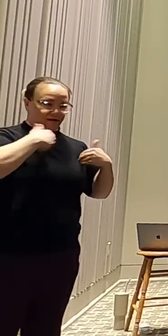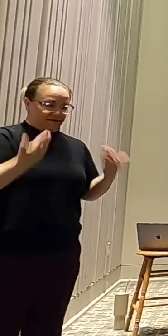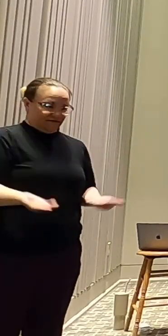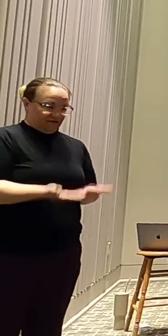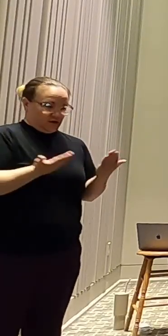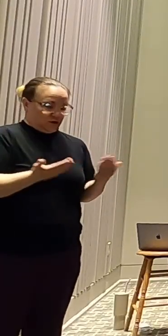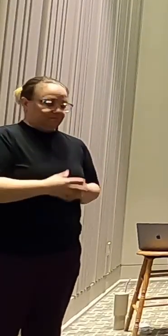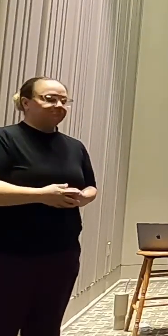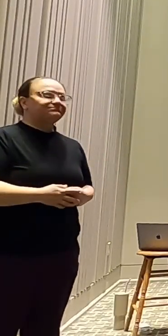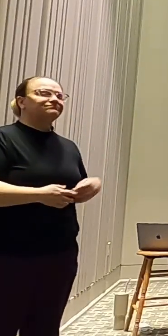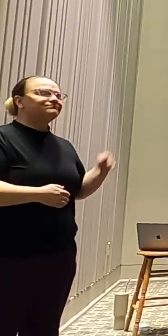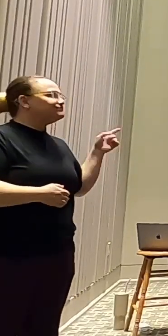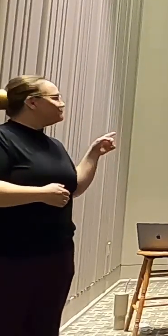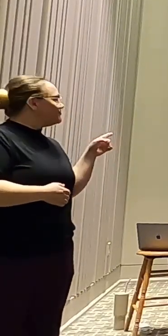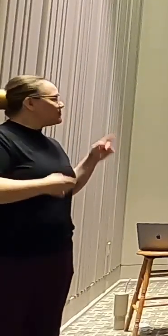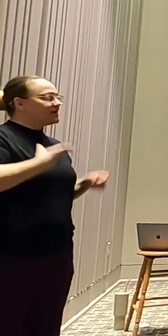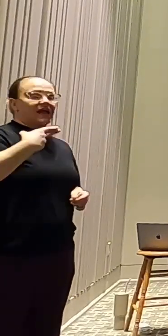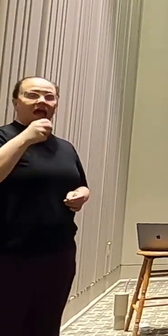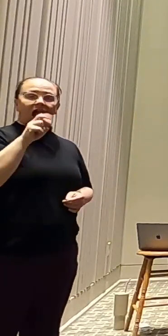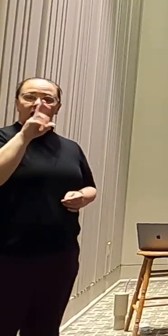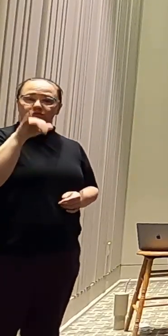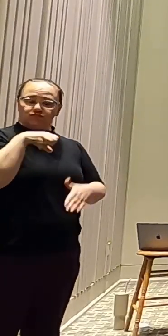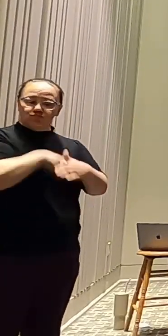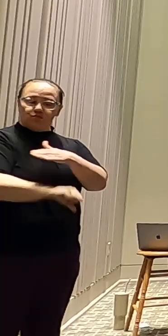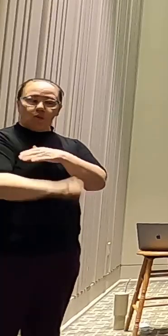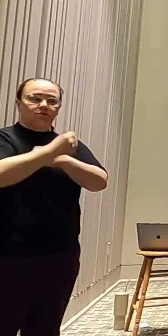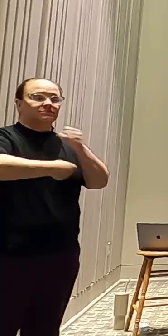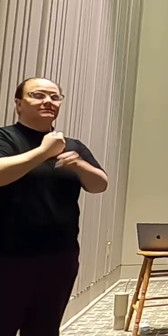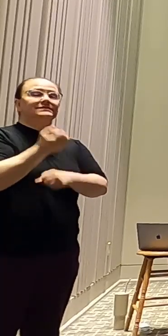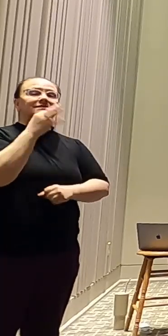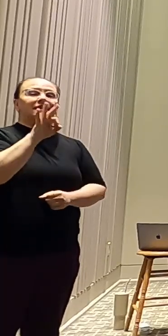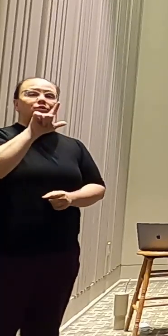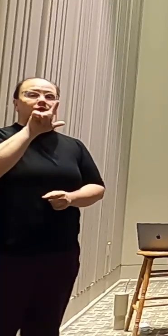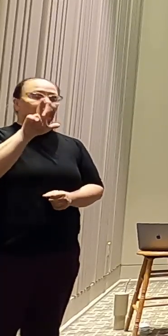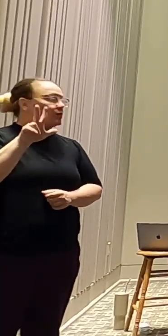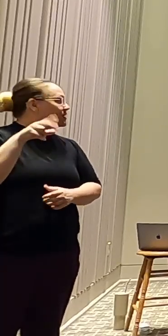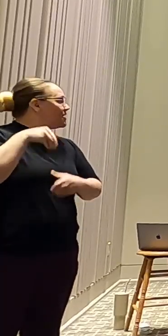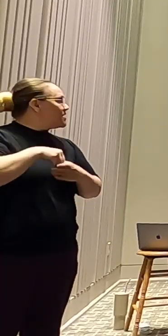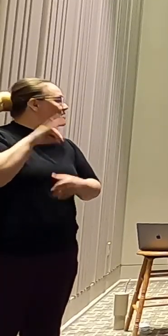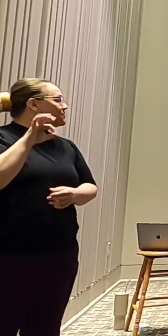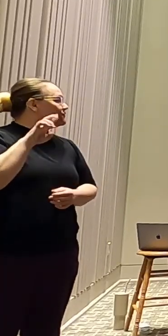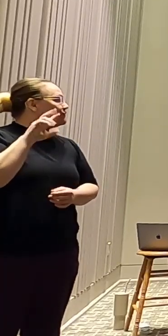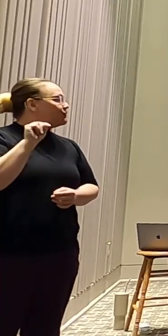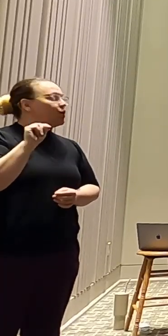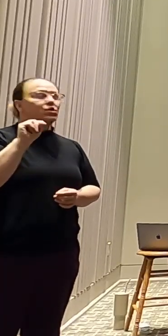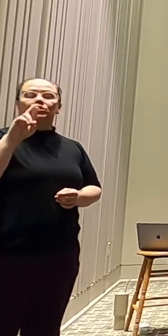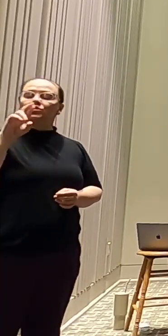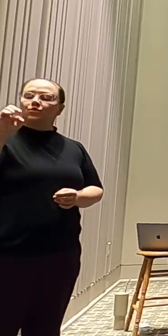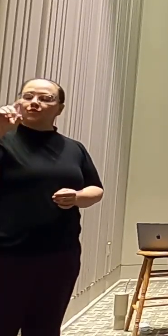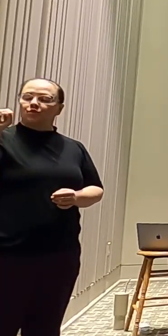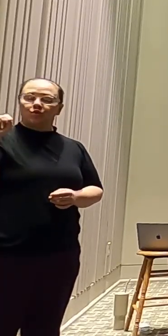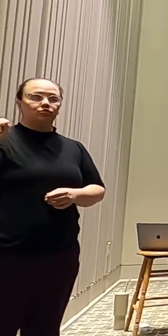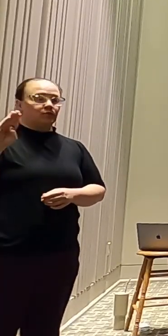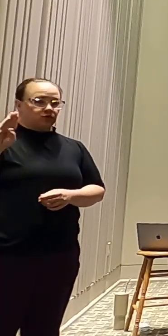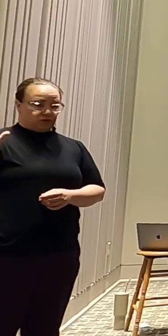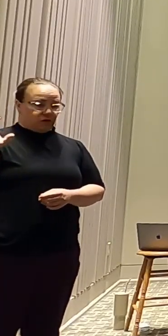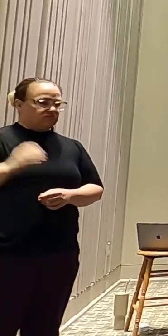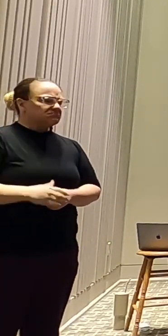So Henry Hunt was born in 1923 in Fort Rupert, British Columbia. Early on, he worked as a logger and fisherman